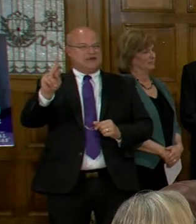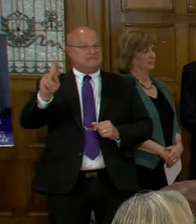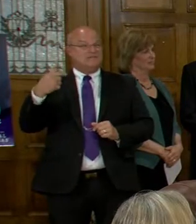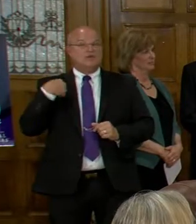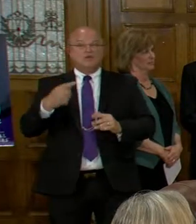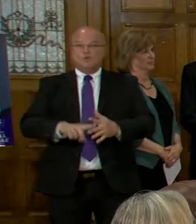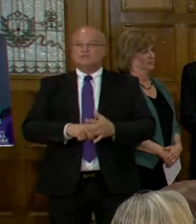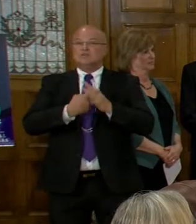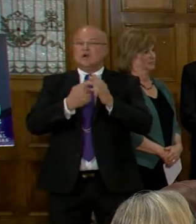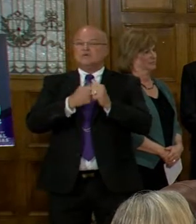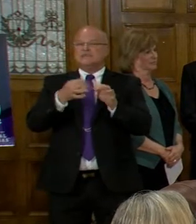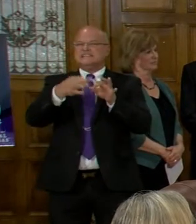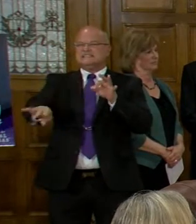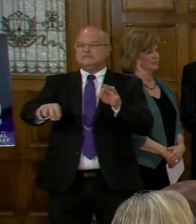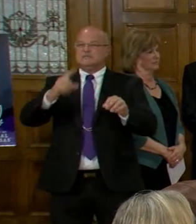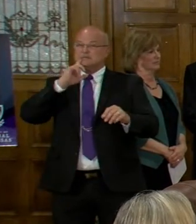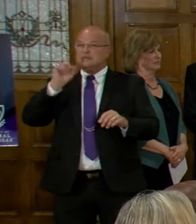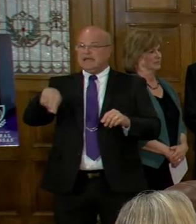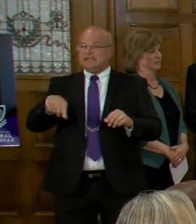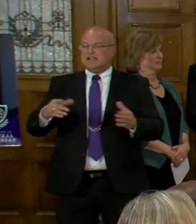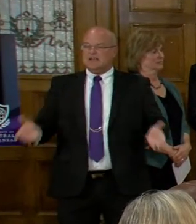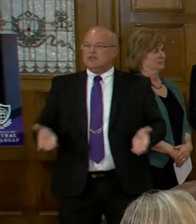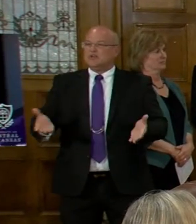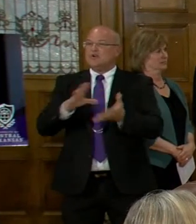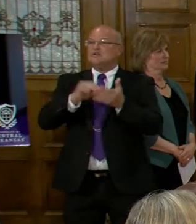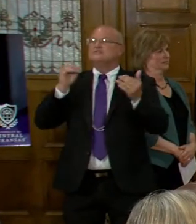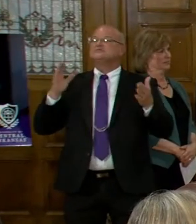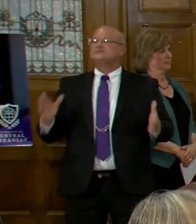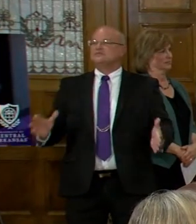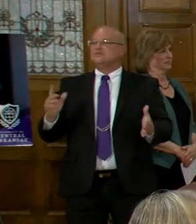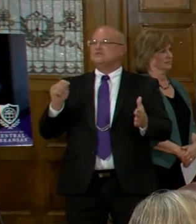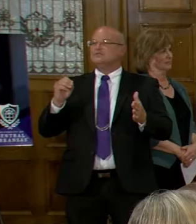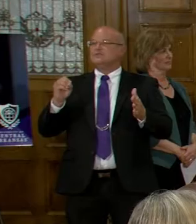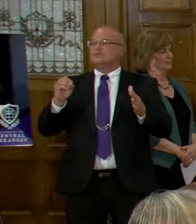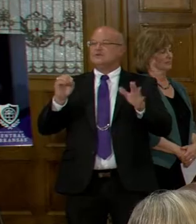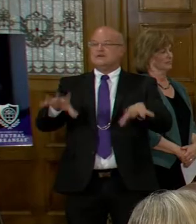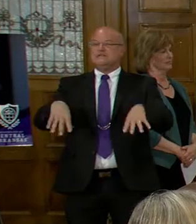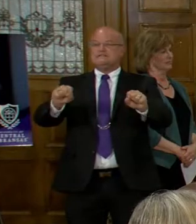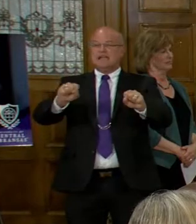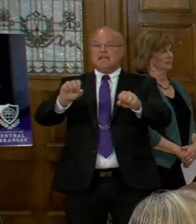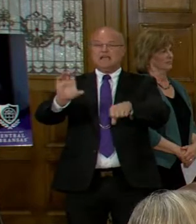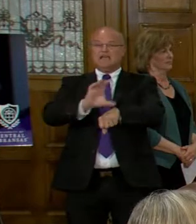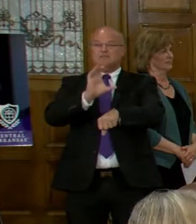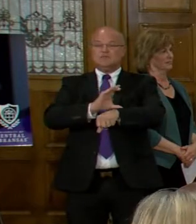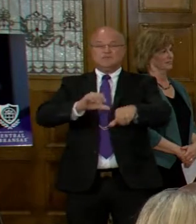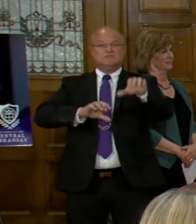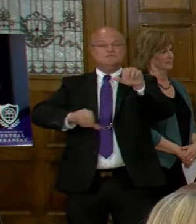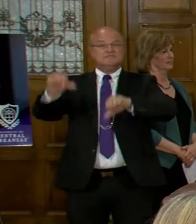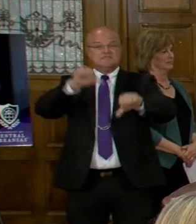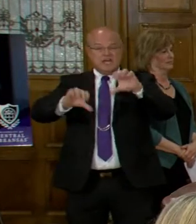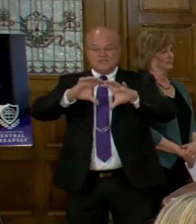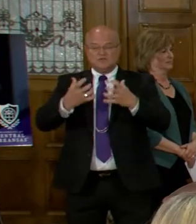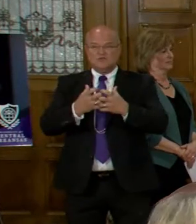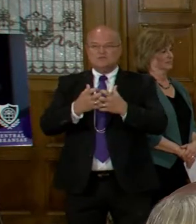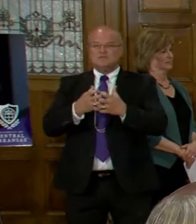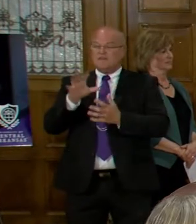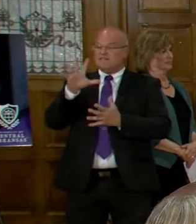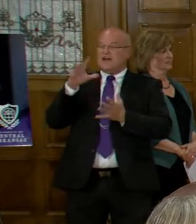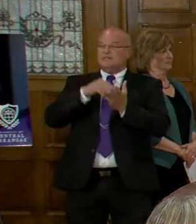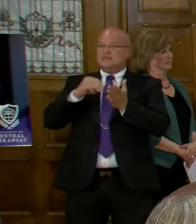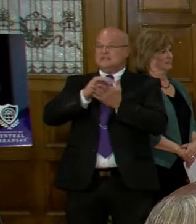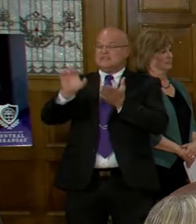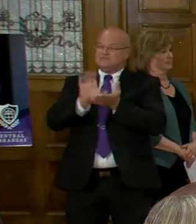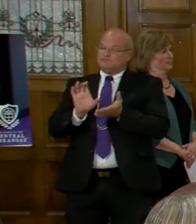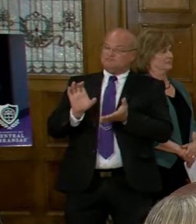That we started out with a simple mandate, encouraging students to take computer science courses, putting $5 million into